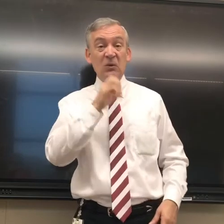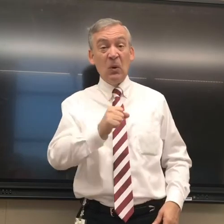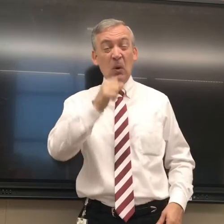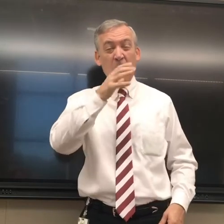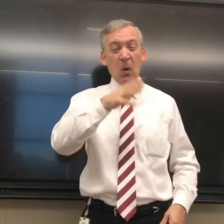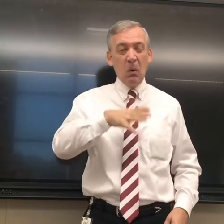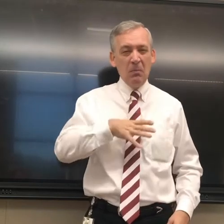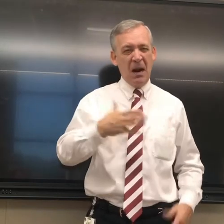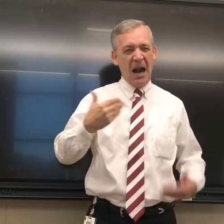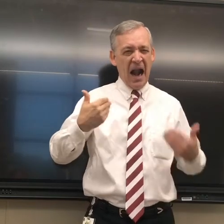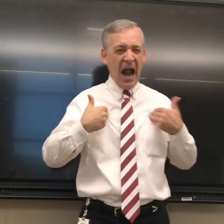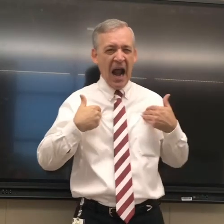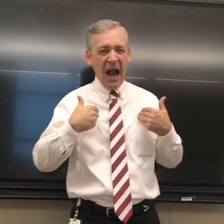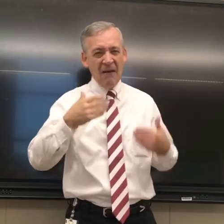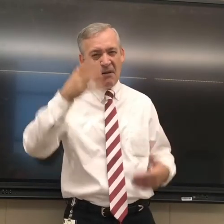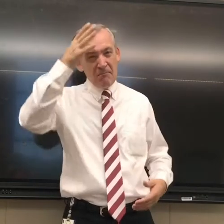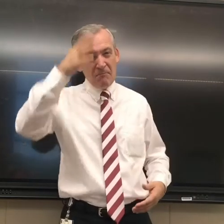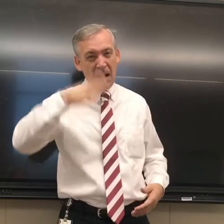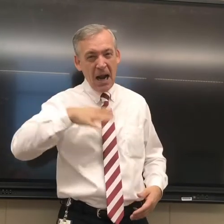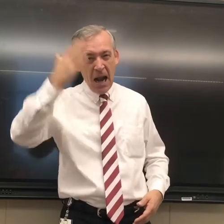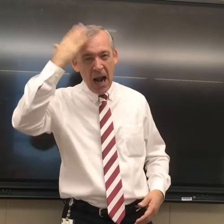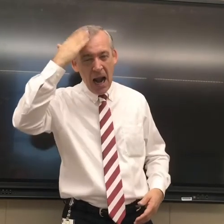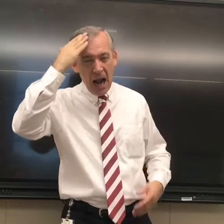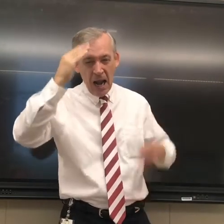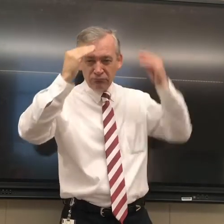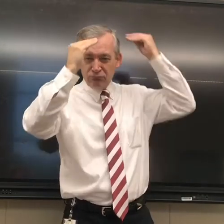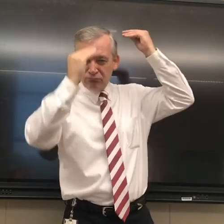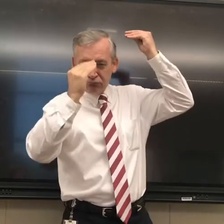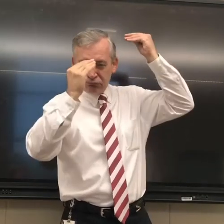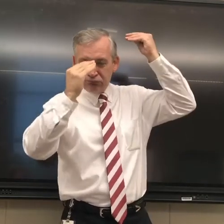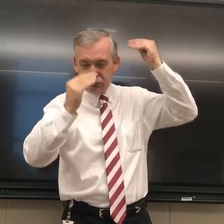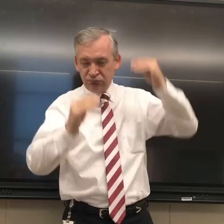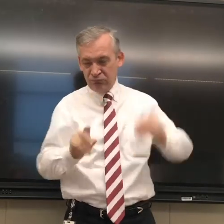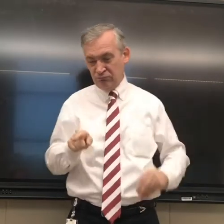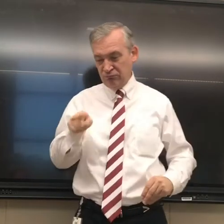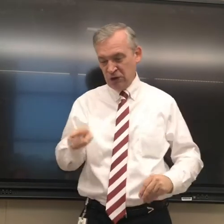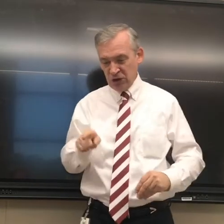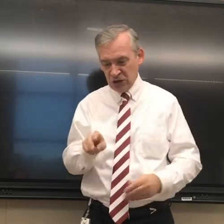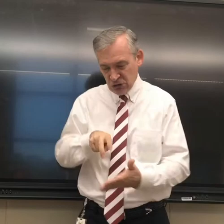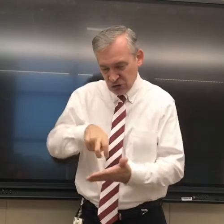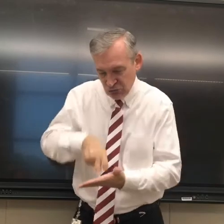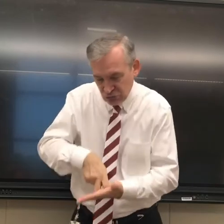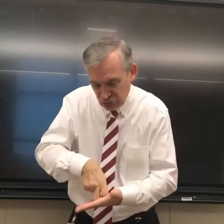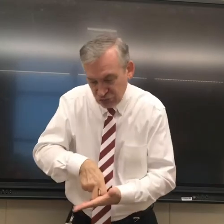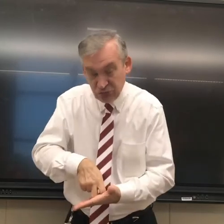leaning over the bright mounds, her big backside in the air.